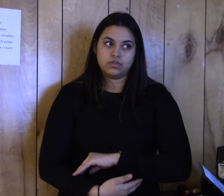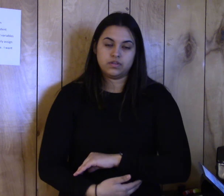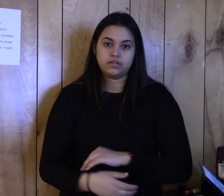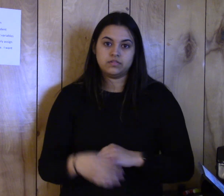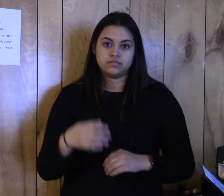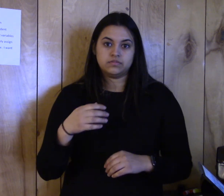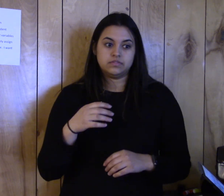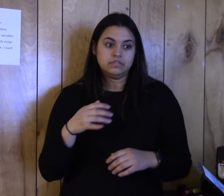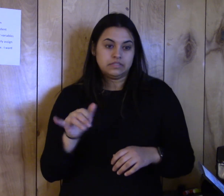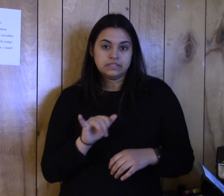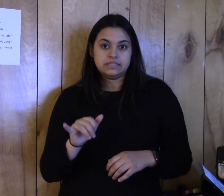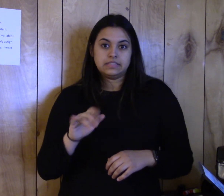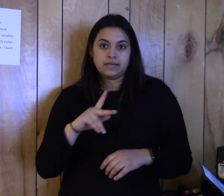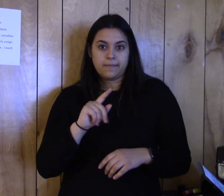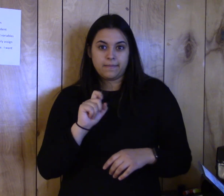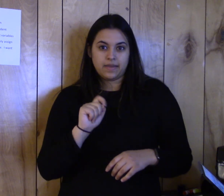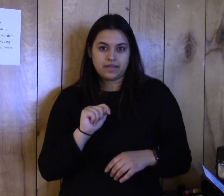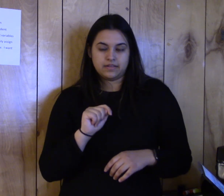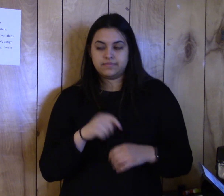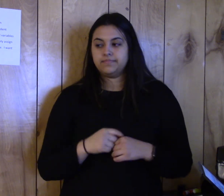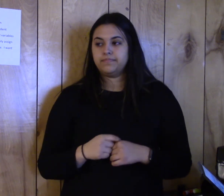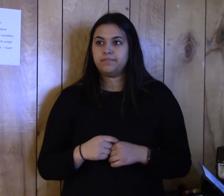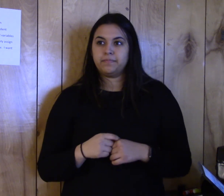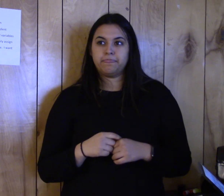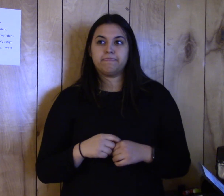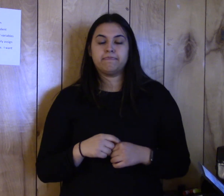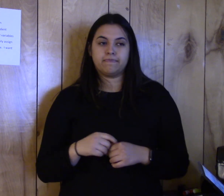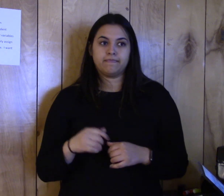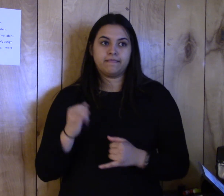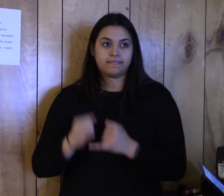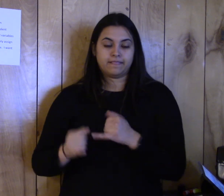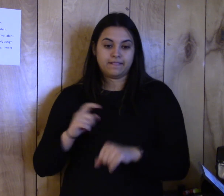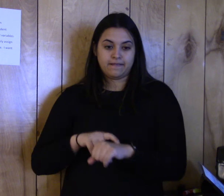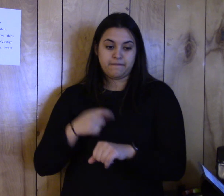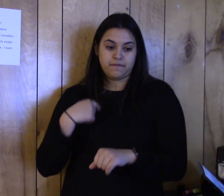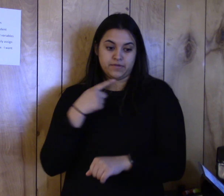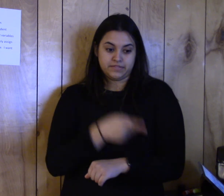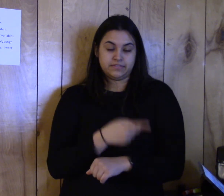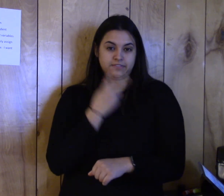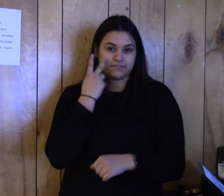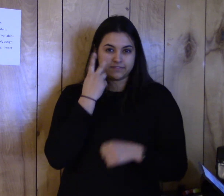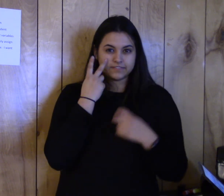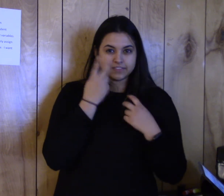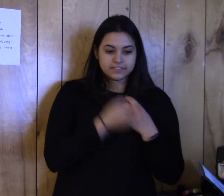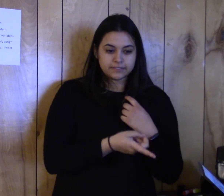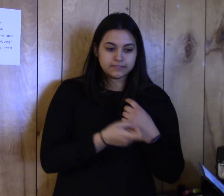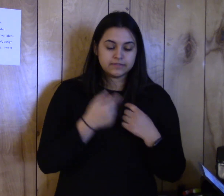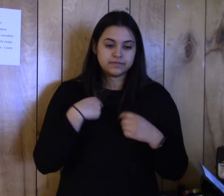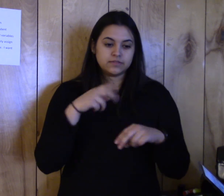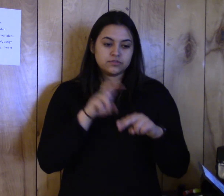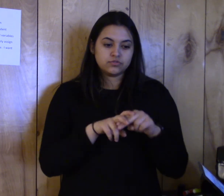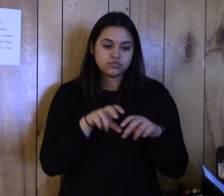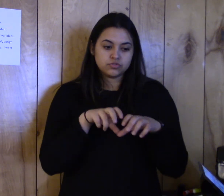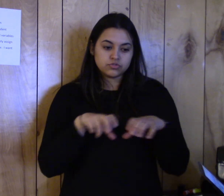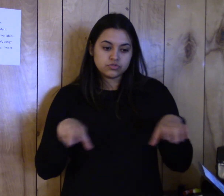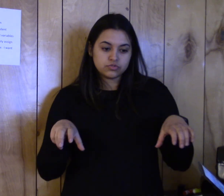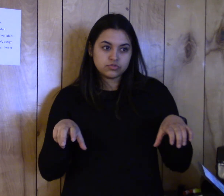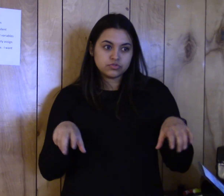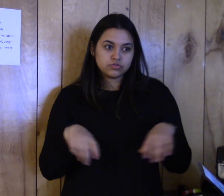pet. The last time I was out there, I was like sitting on the sofa, and across the room's a big wood stove, and